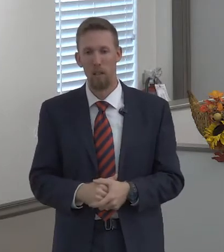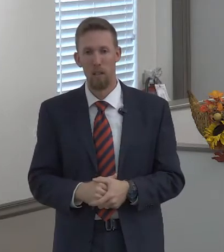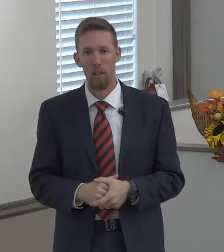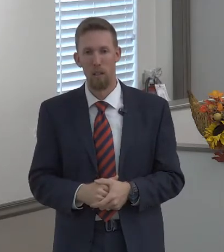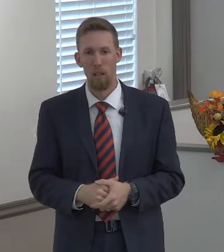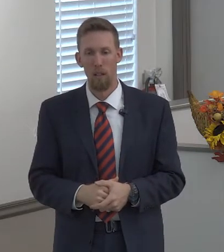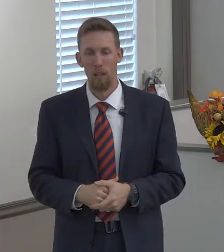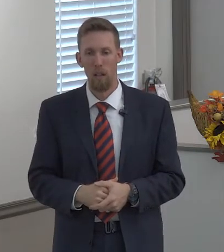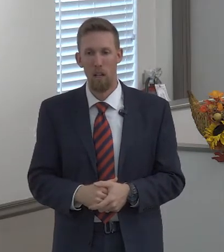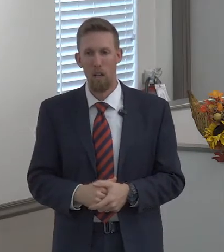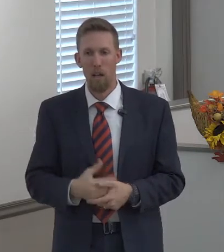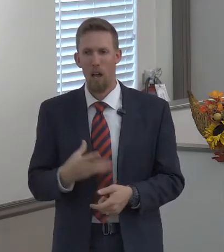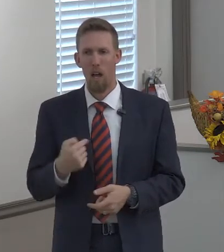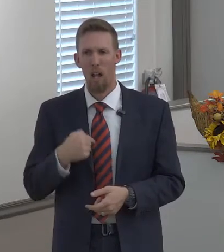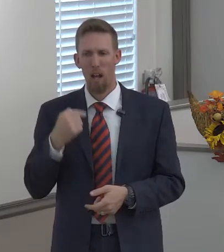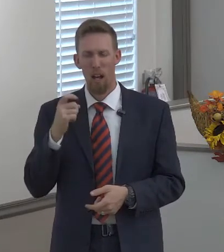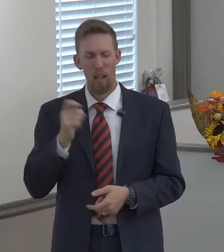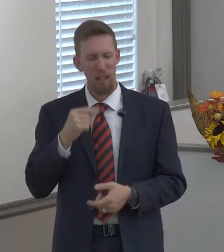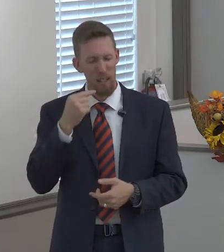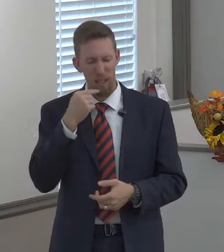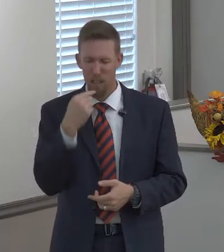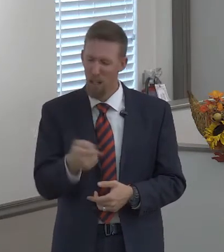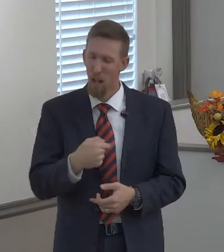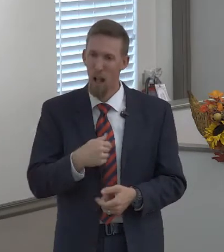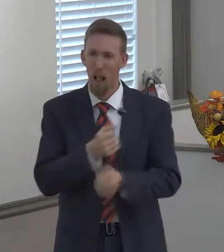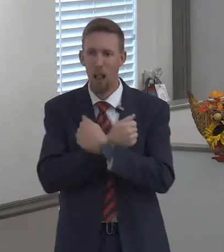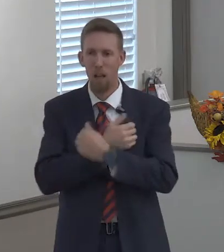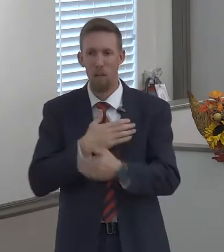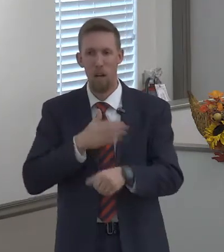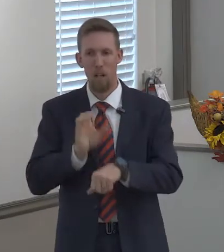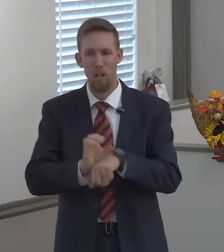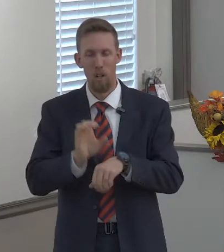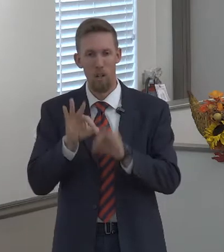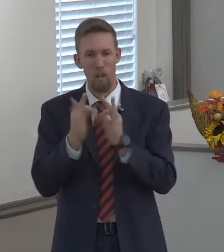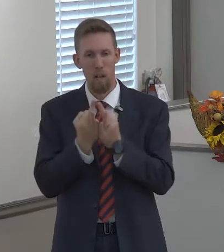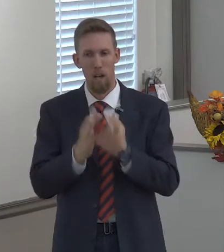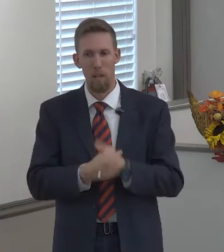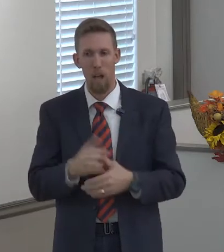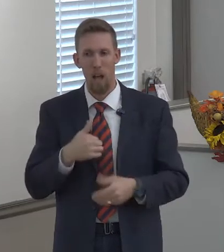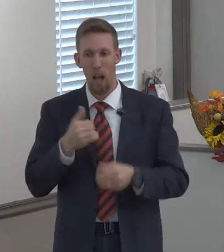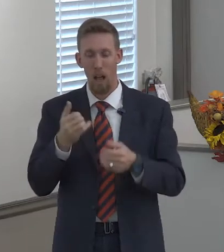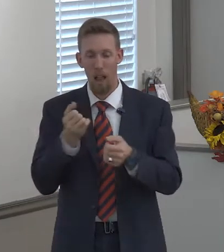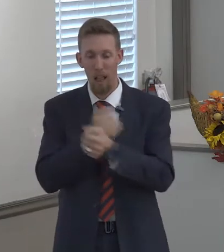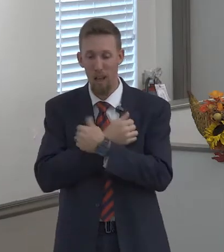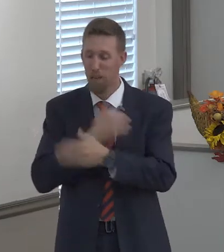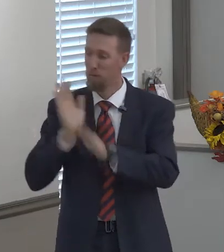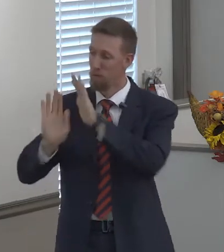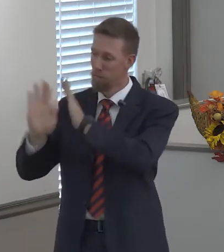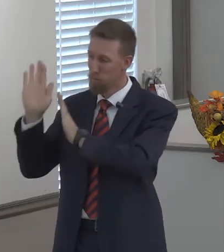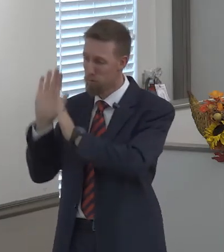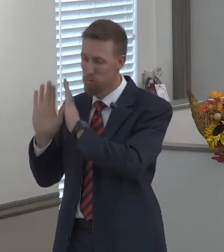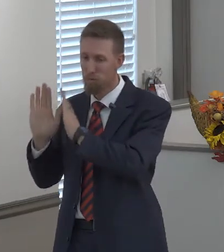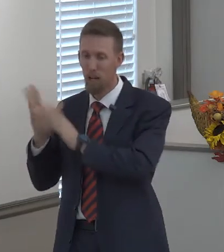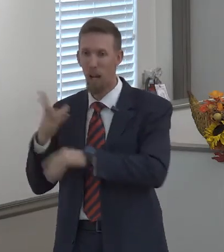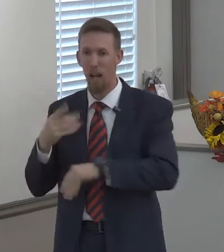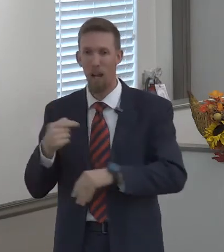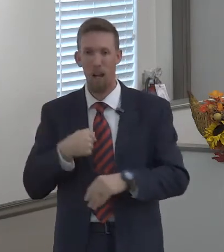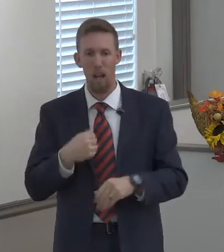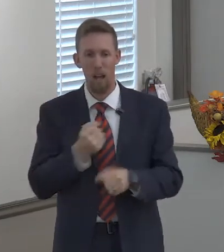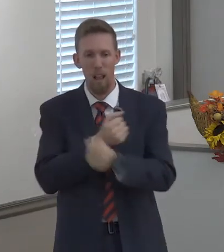I didn't know that. So I went, like a dummy, I went and sat down in that chair. Pastor Dion said, well, gentlemen, we've taken some